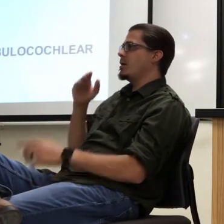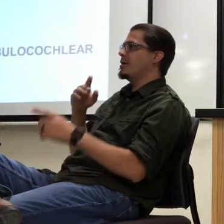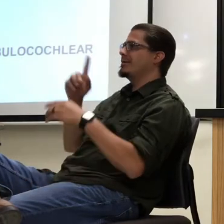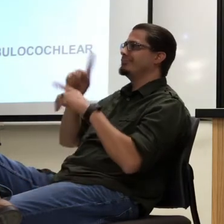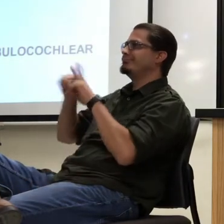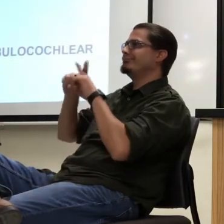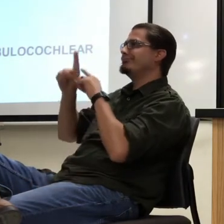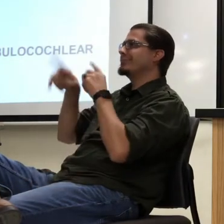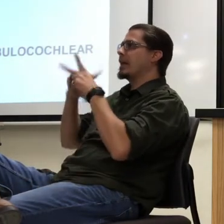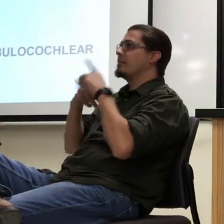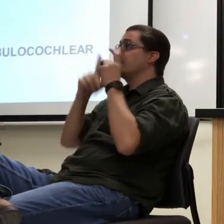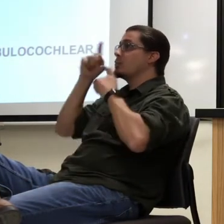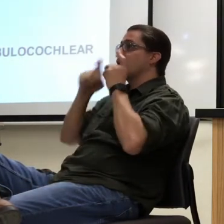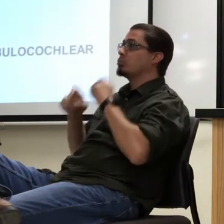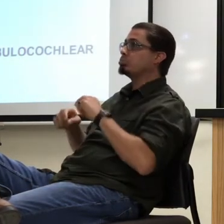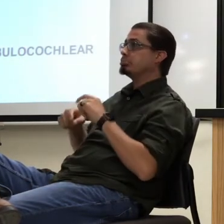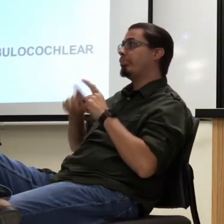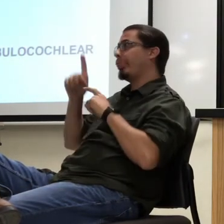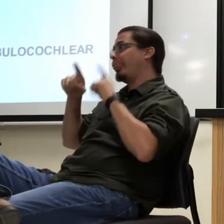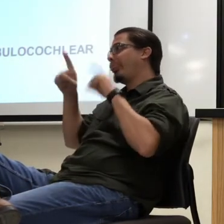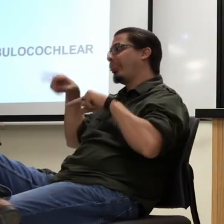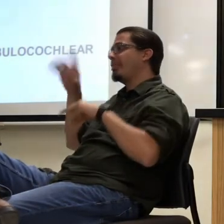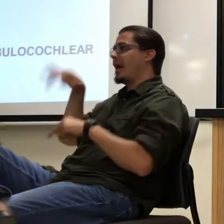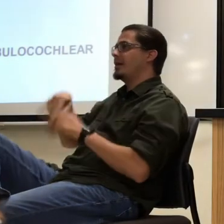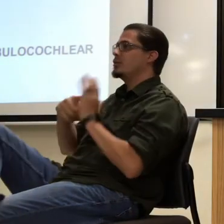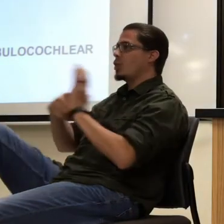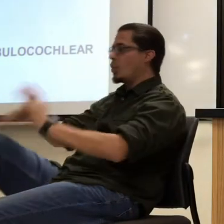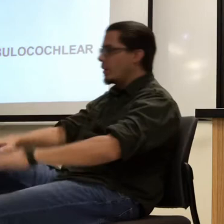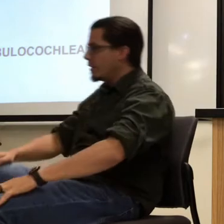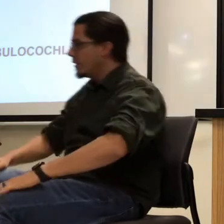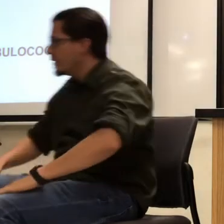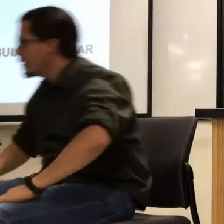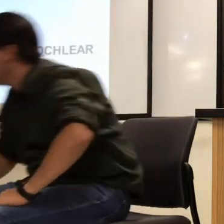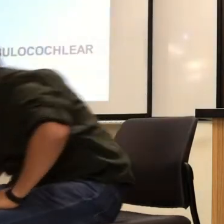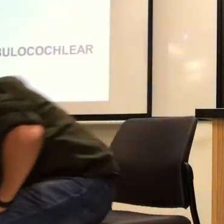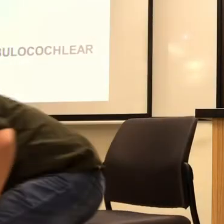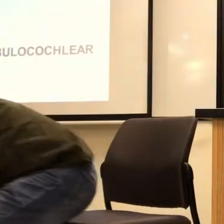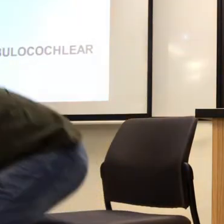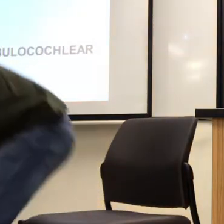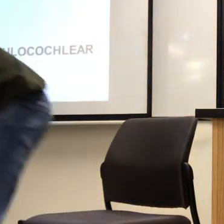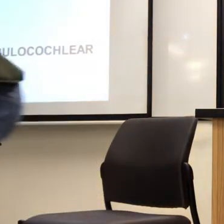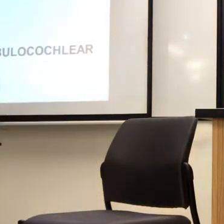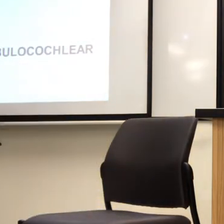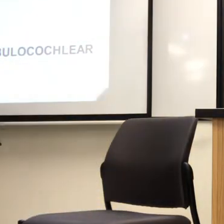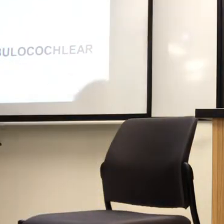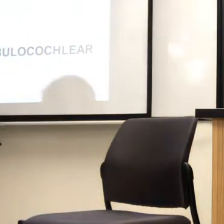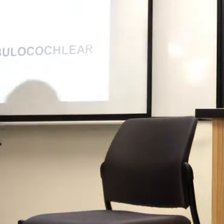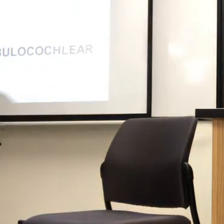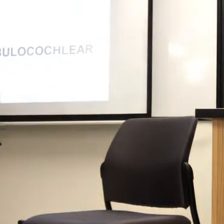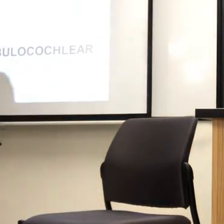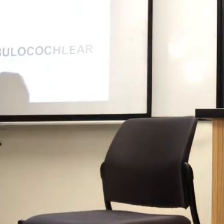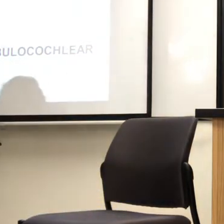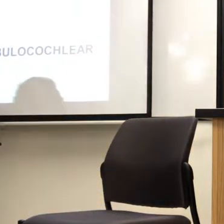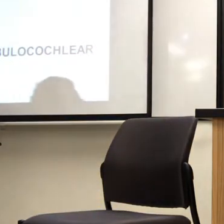expression that's conveyed. 8, vestibular cochlea.